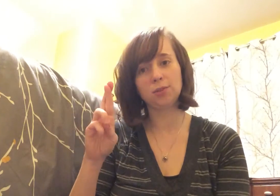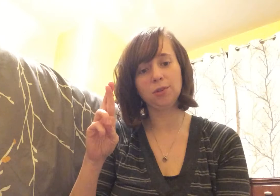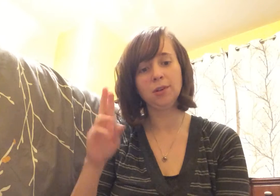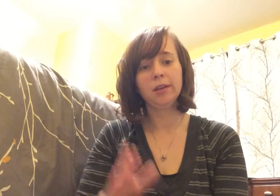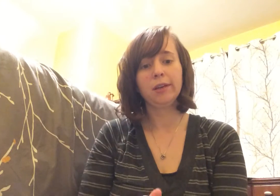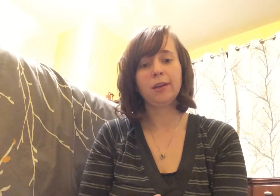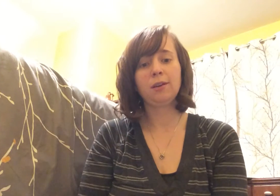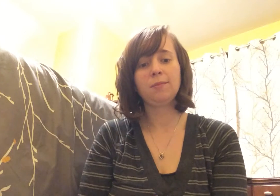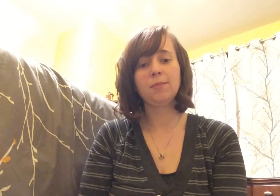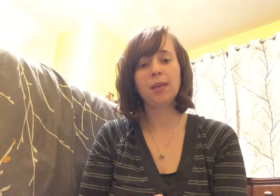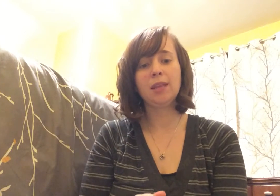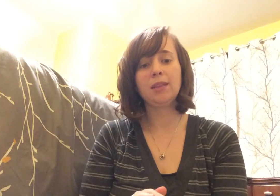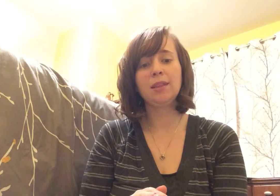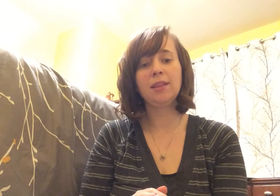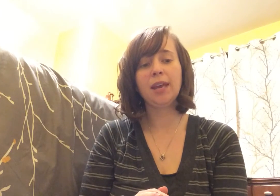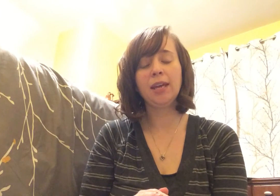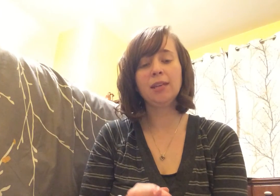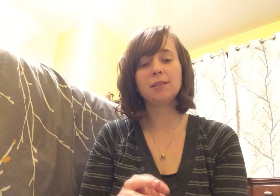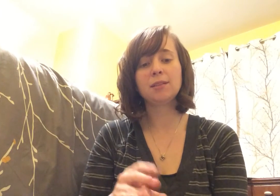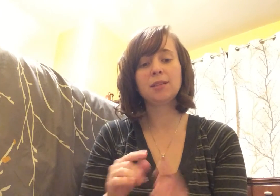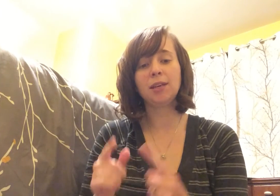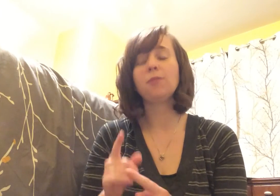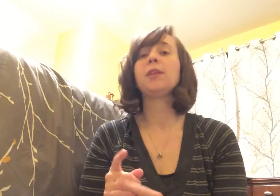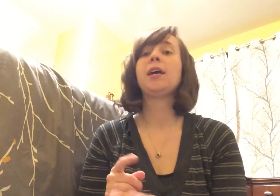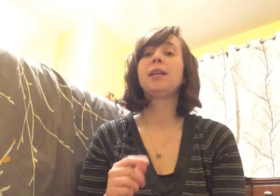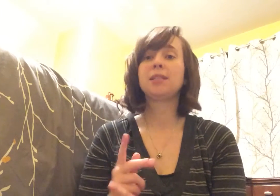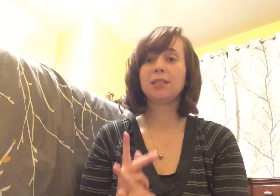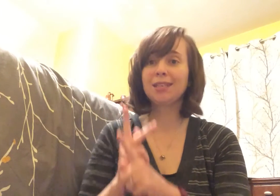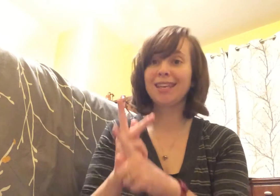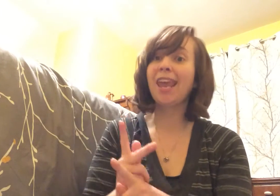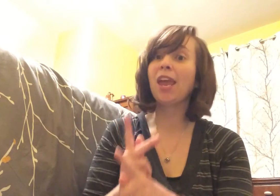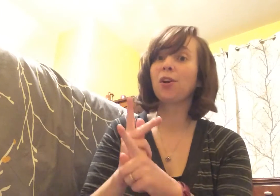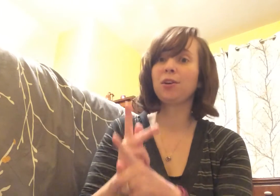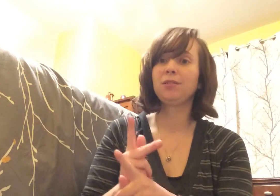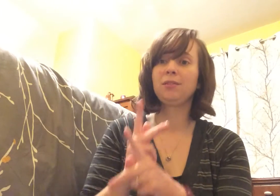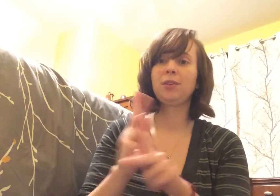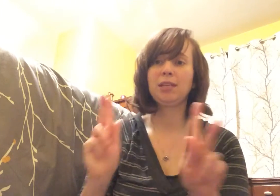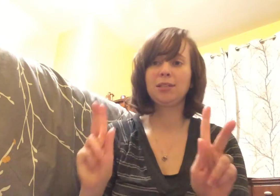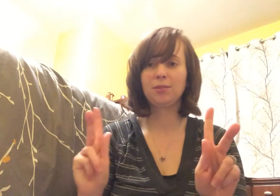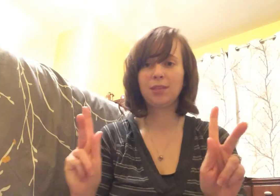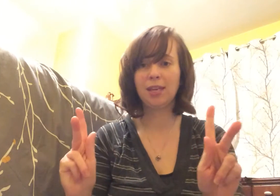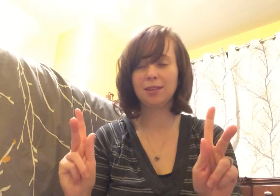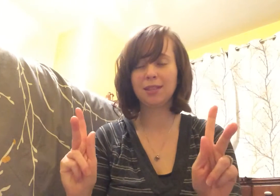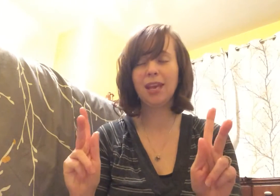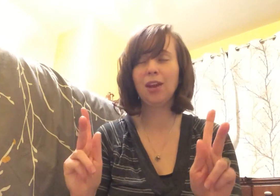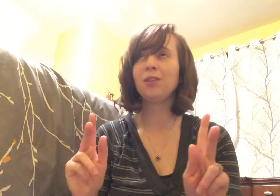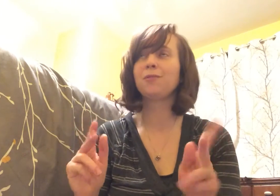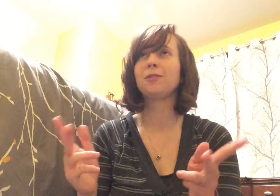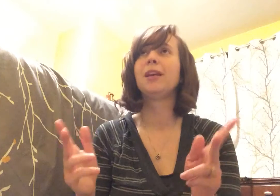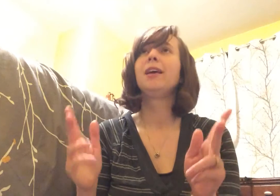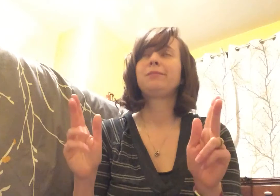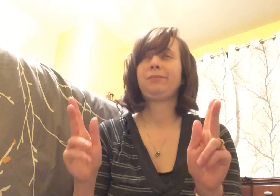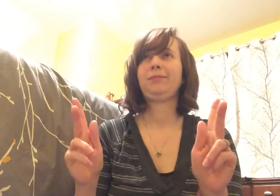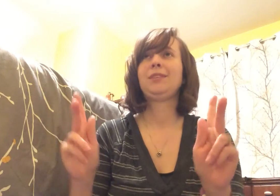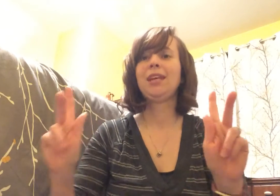foster, and that sign for that is to care. Okay, so the care